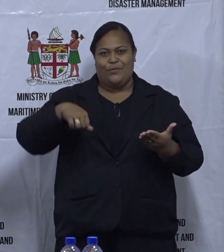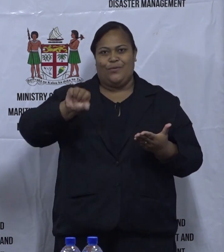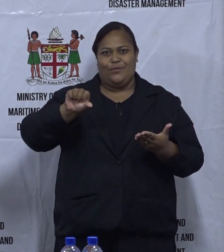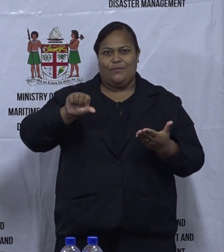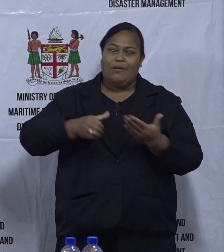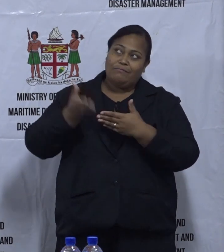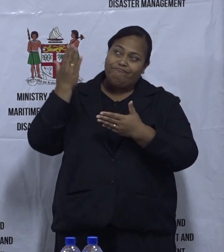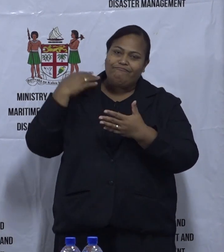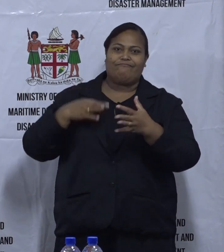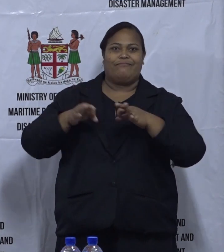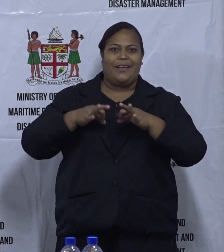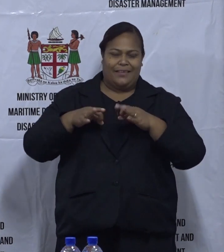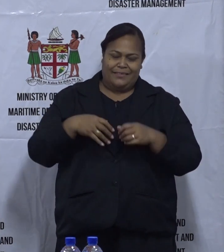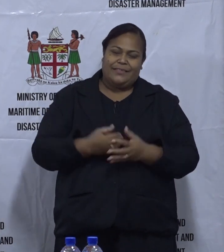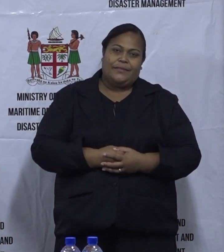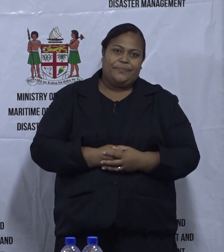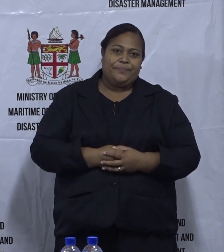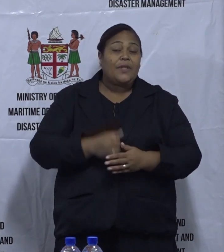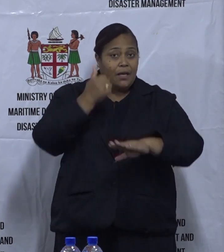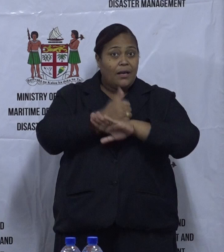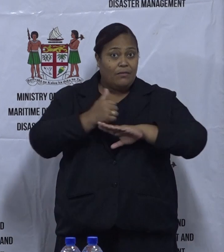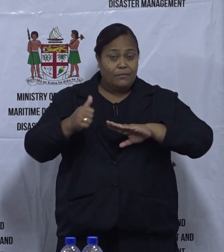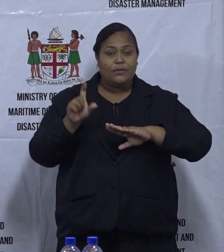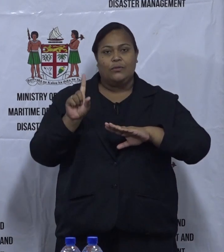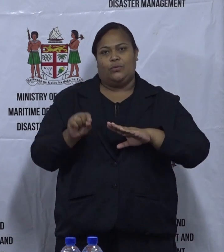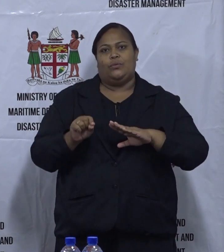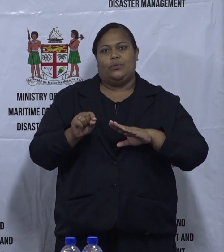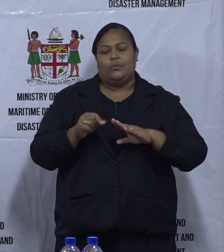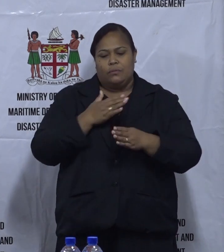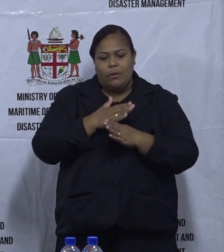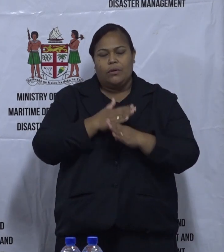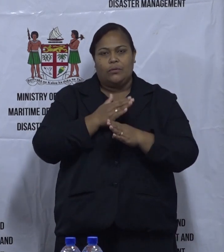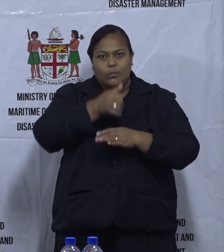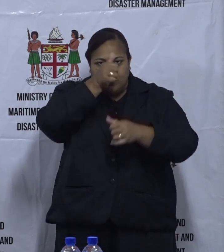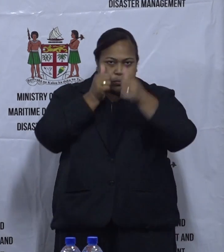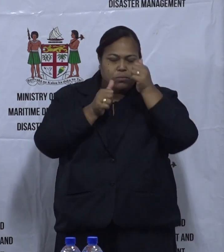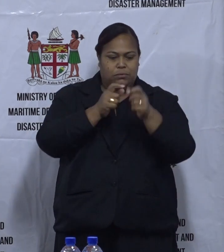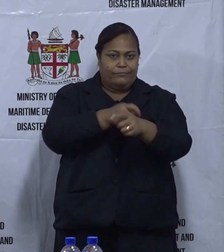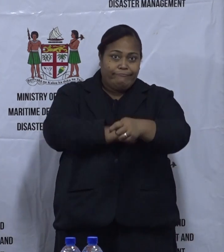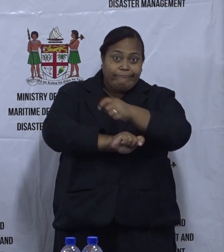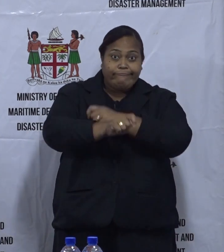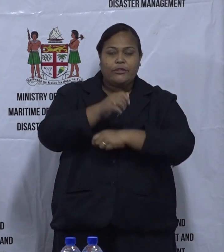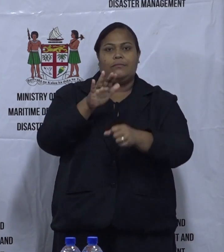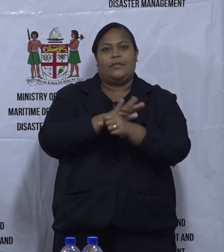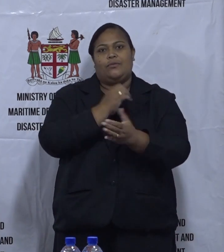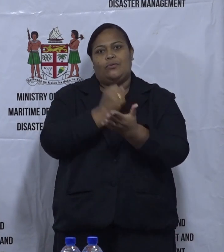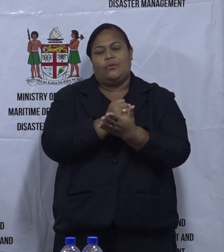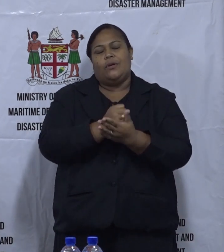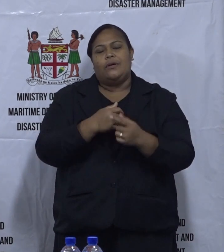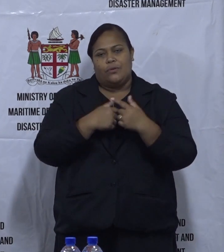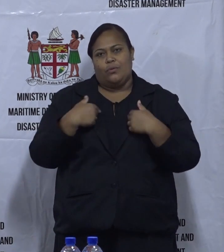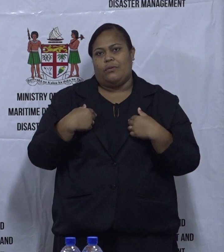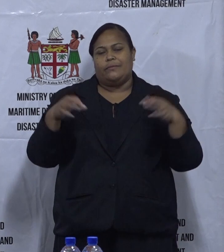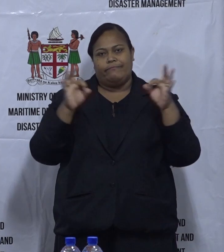operations. My fellow Fijians, government is doing all it can to ensure that there